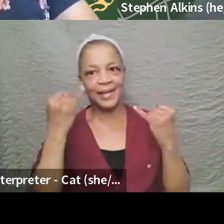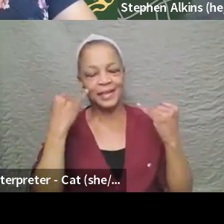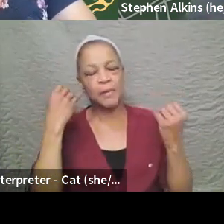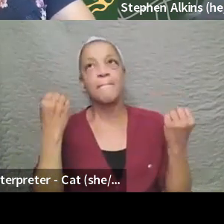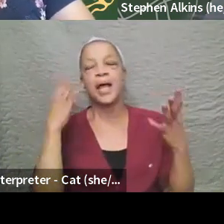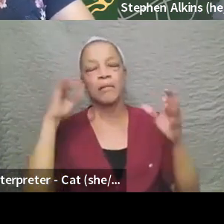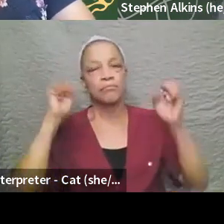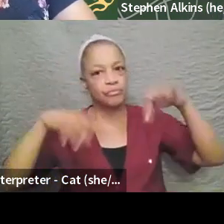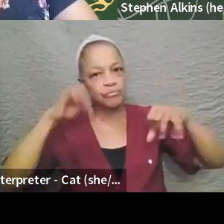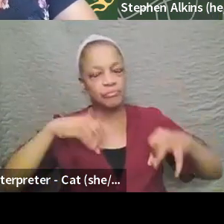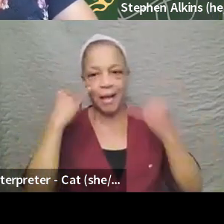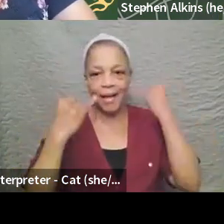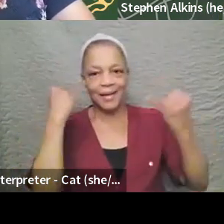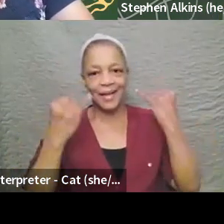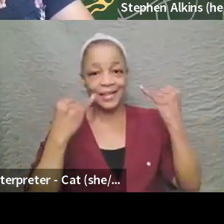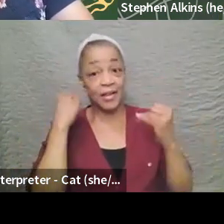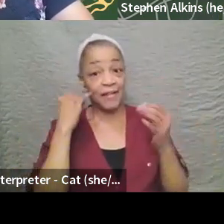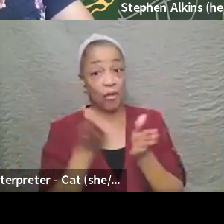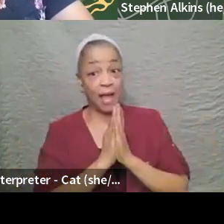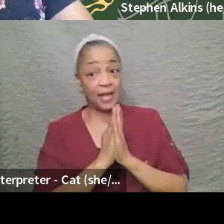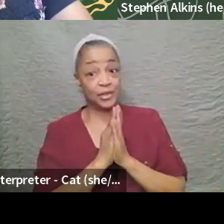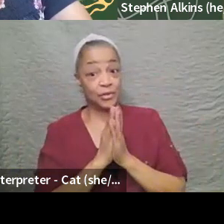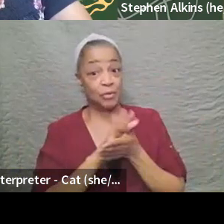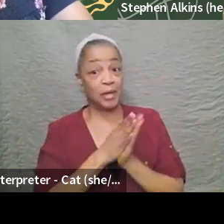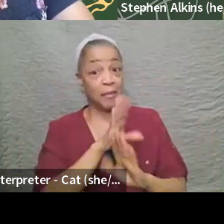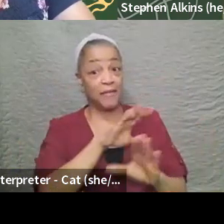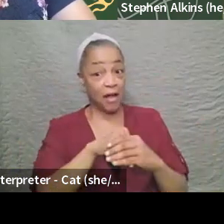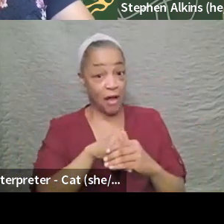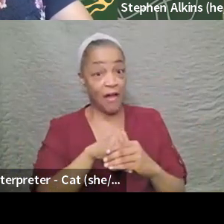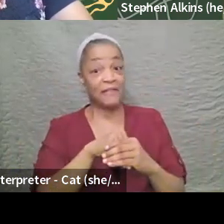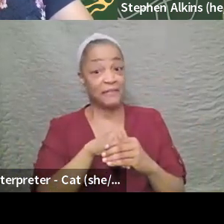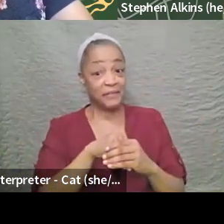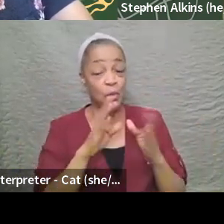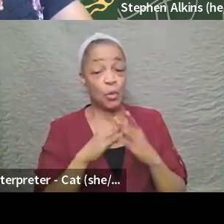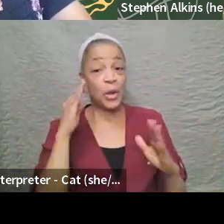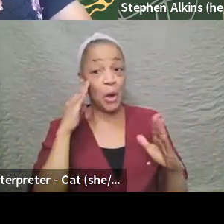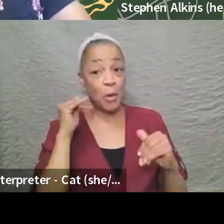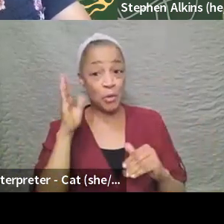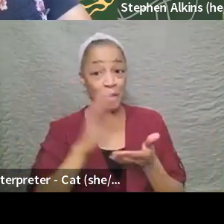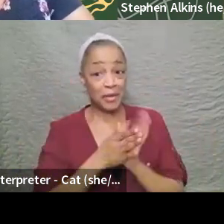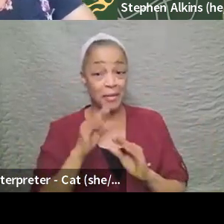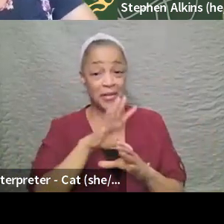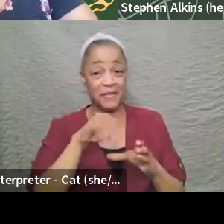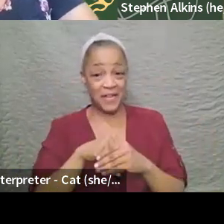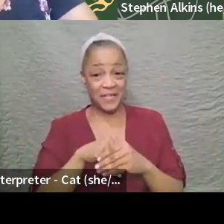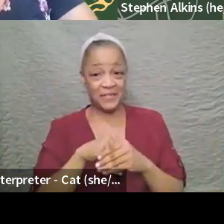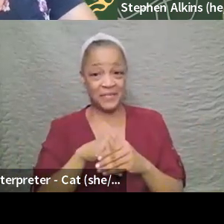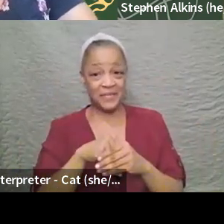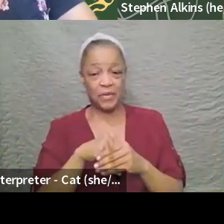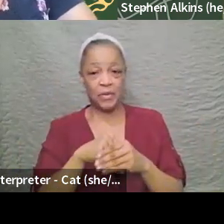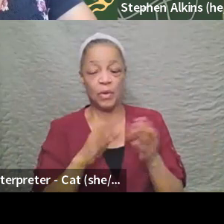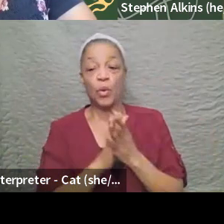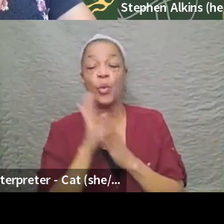so if you're asking to be involved, we really hope you will be, because we are going to